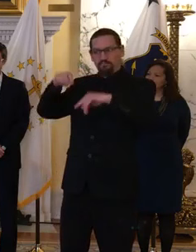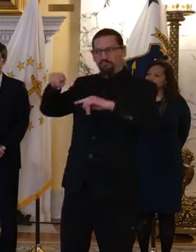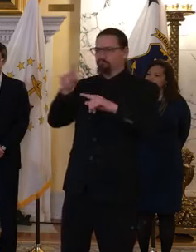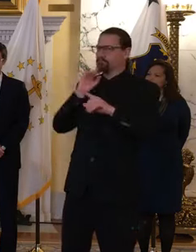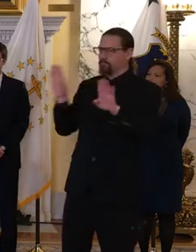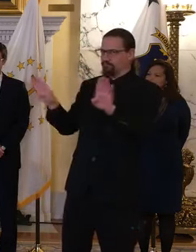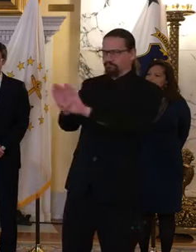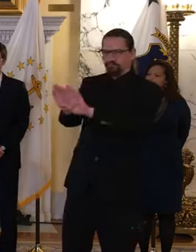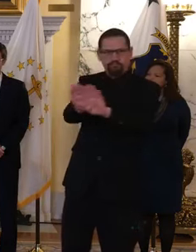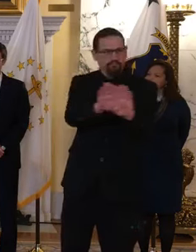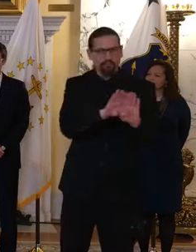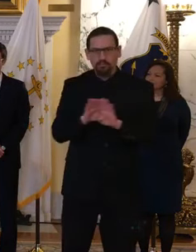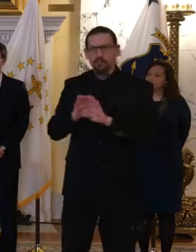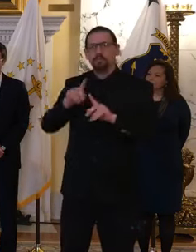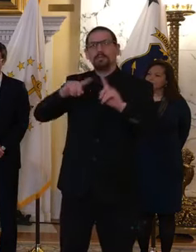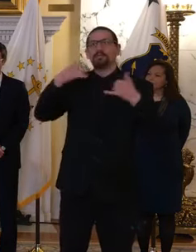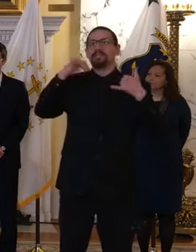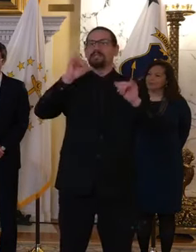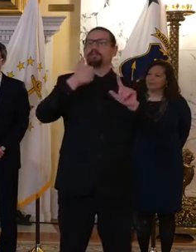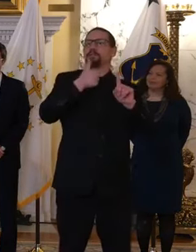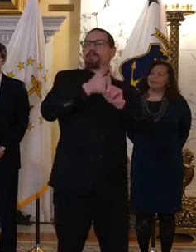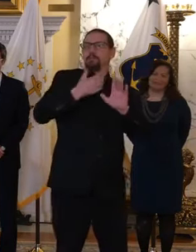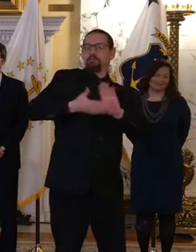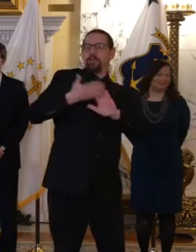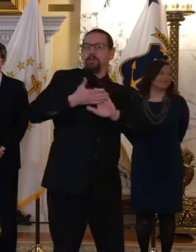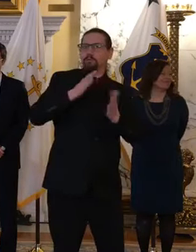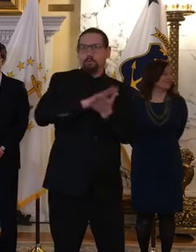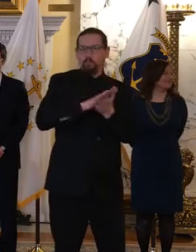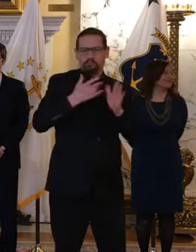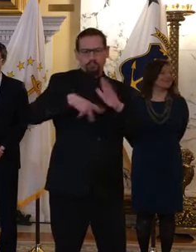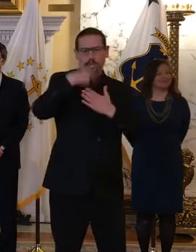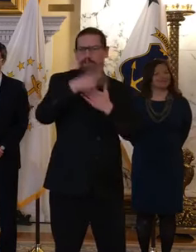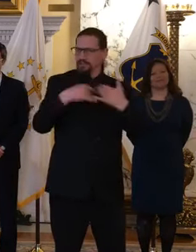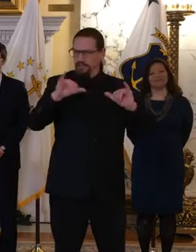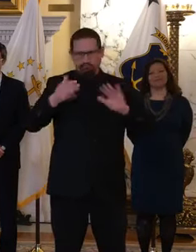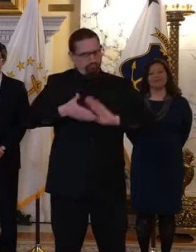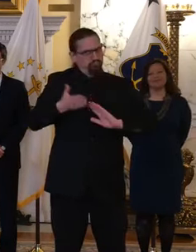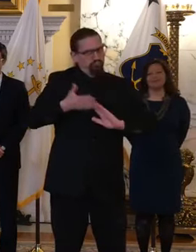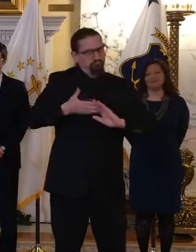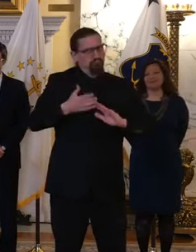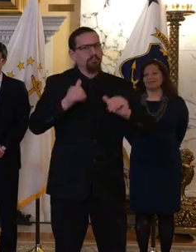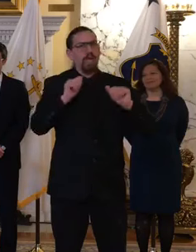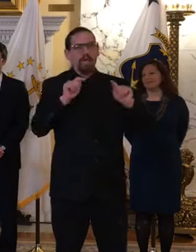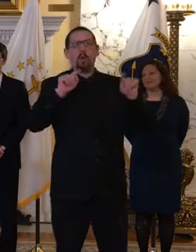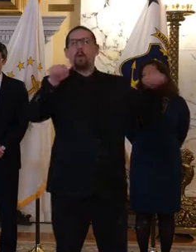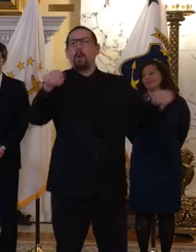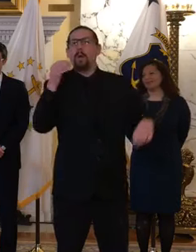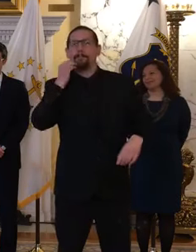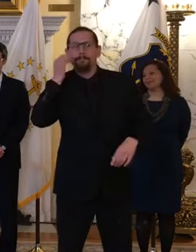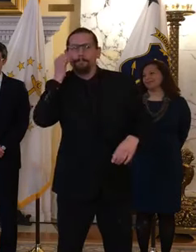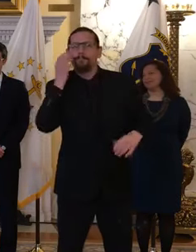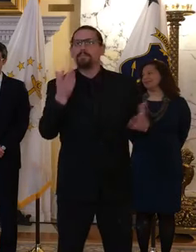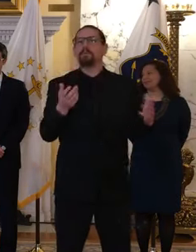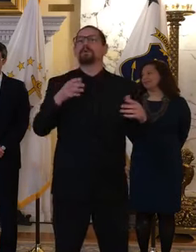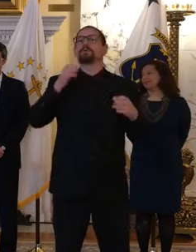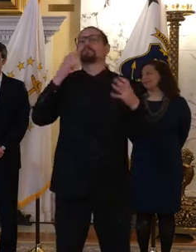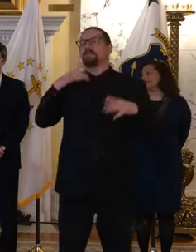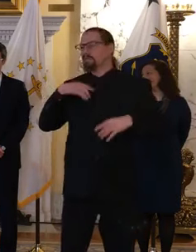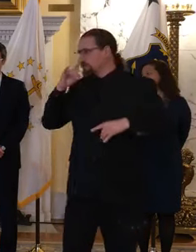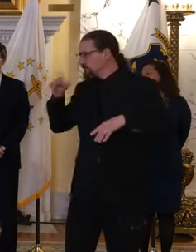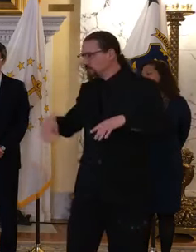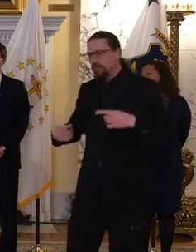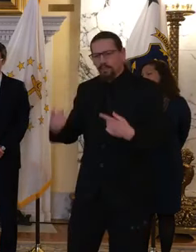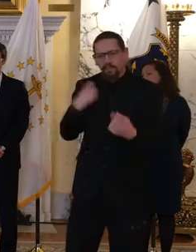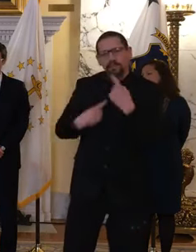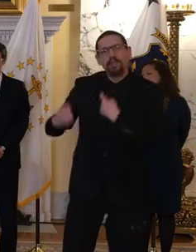School's still happening. My kids say to me, is there school tomorrow? Yes, there is school tomorrow and every day till the end of April, but you're going to do